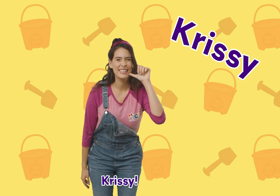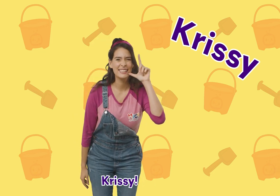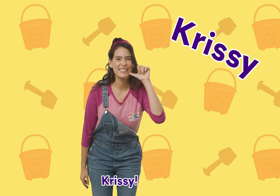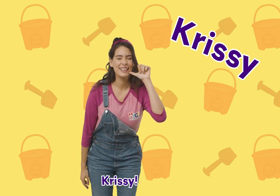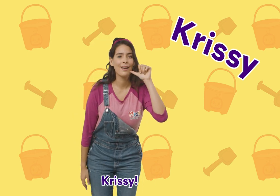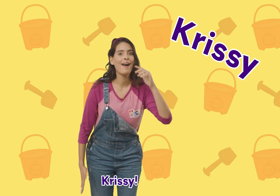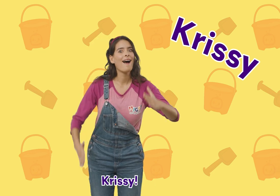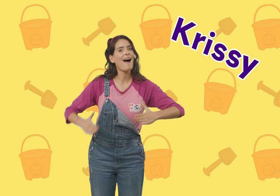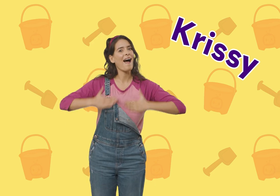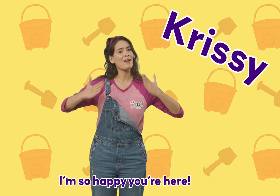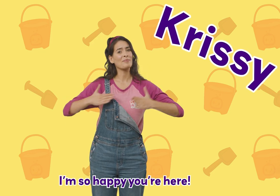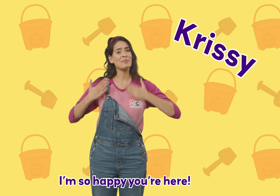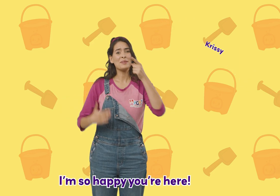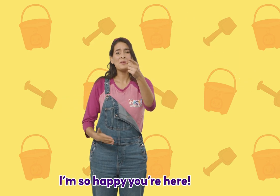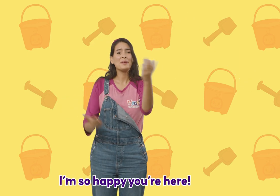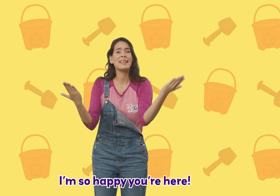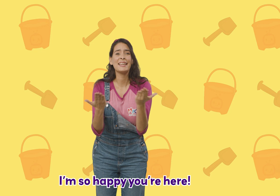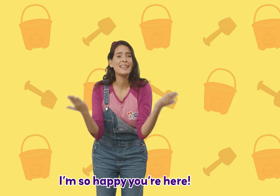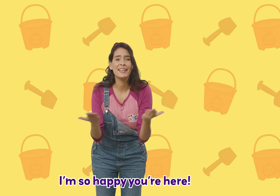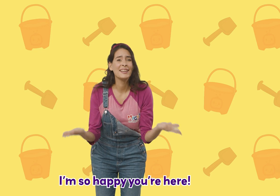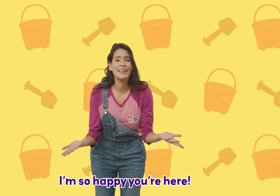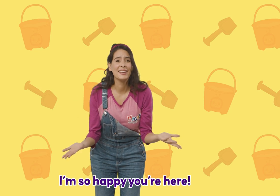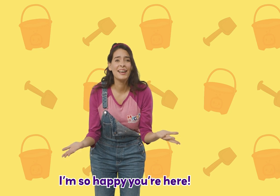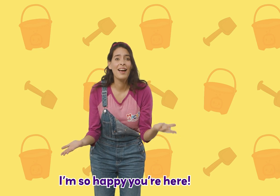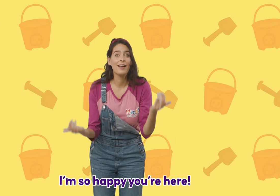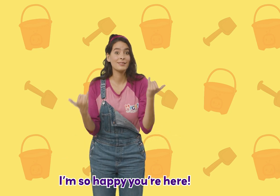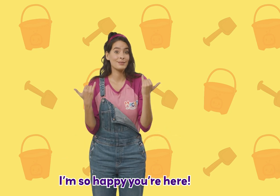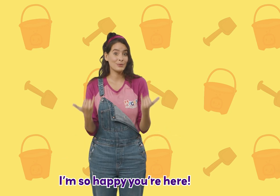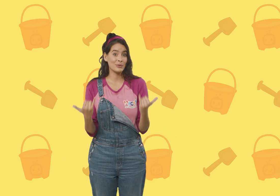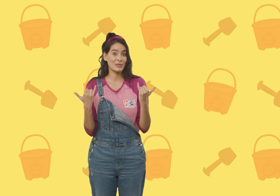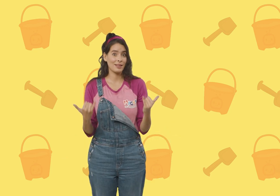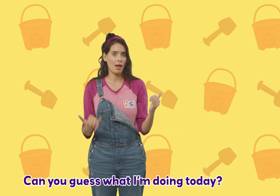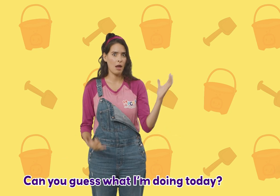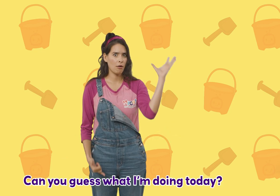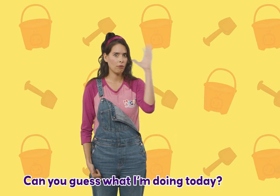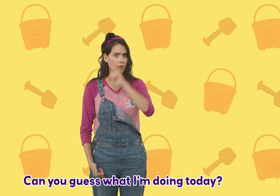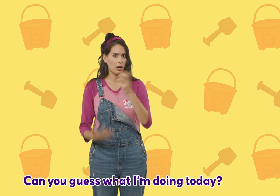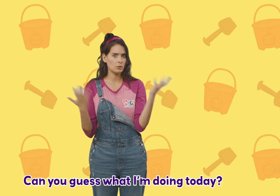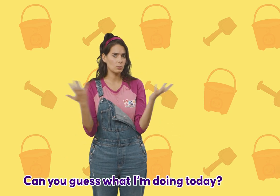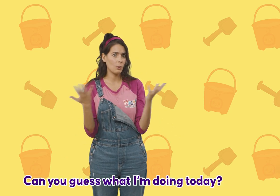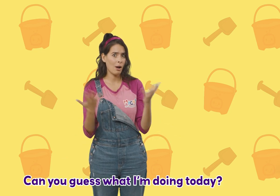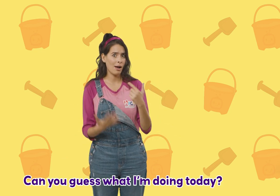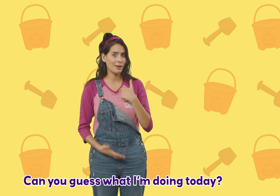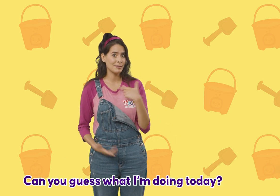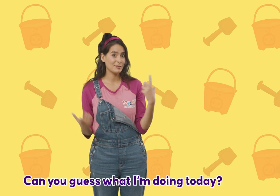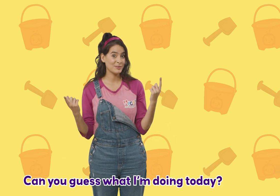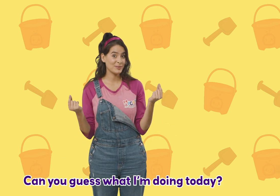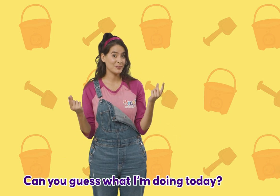Chrissy, I'm so happy you're here. Can you guess what I'm doing today?